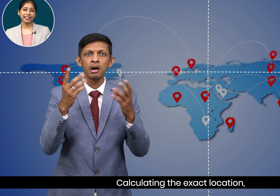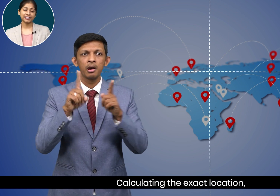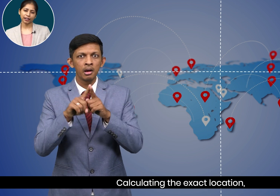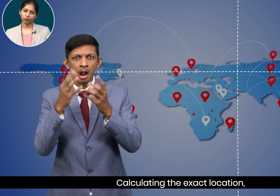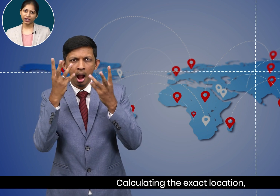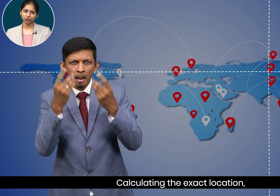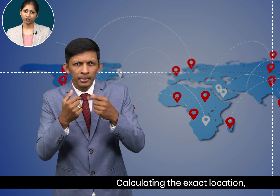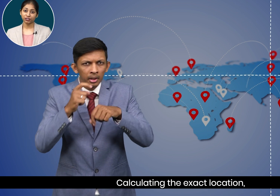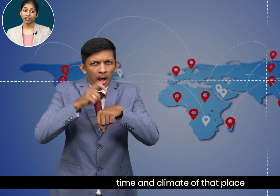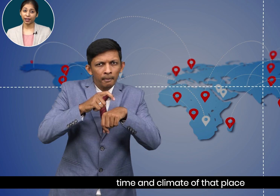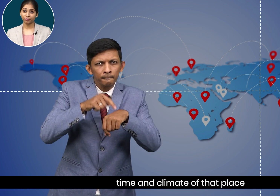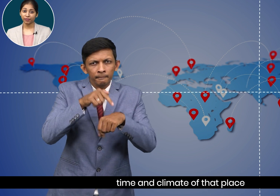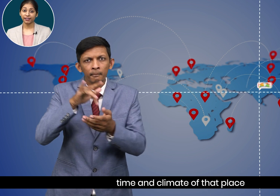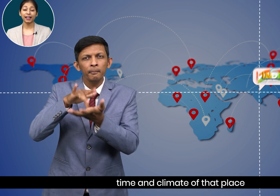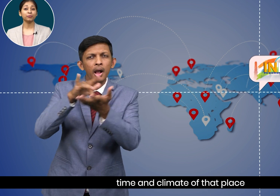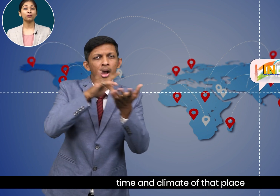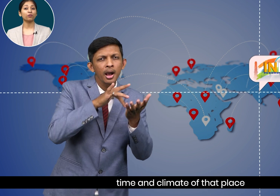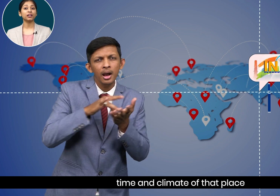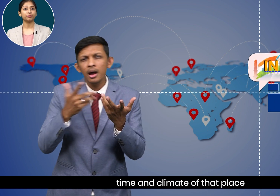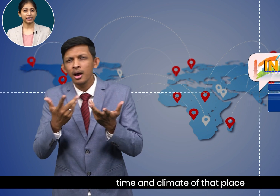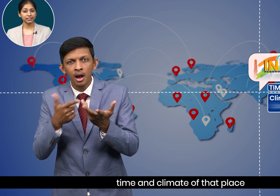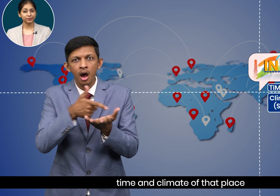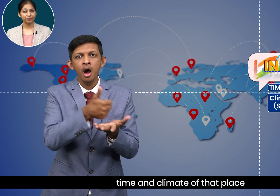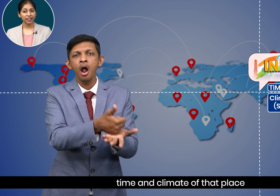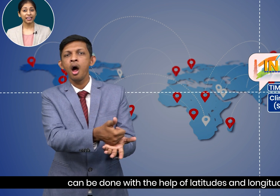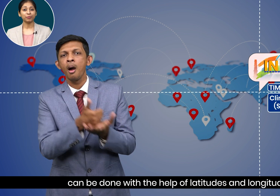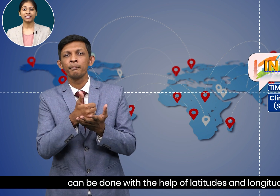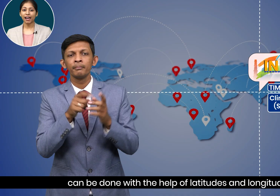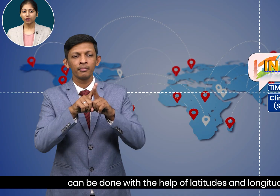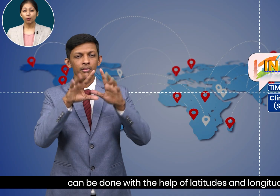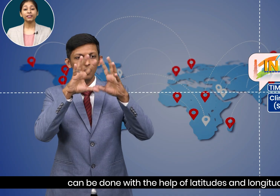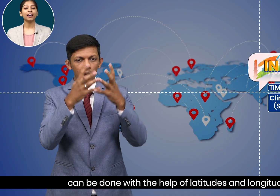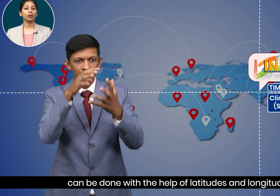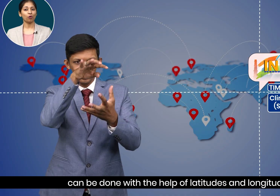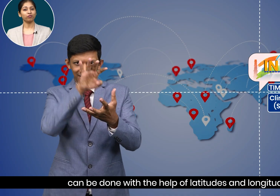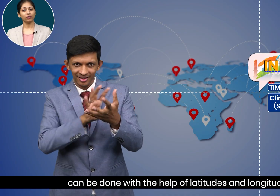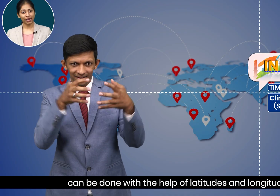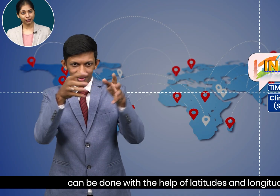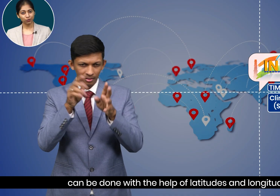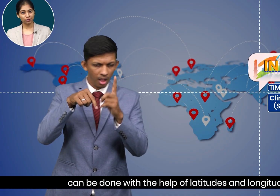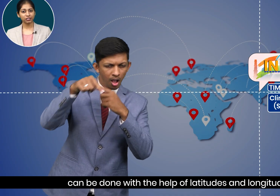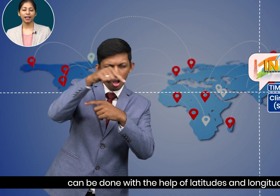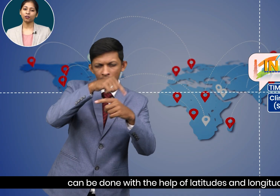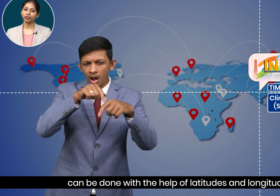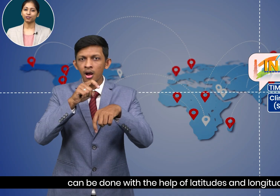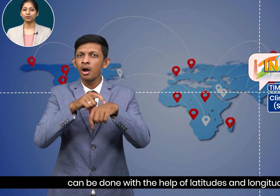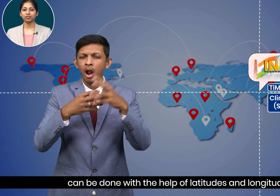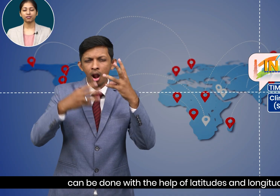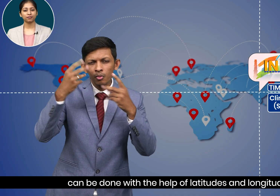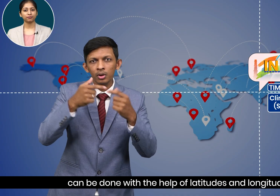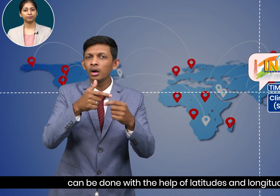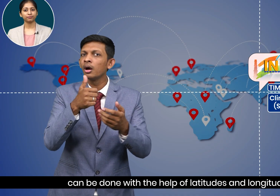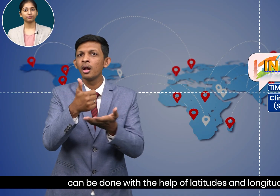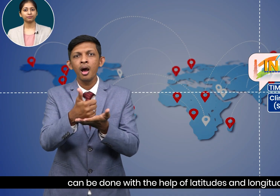Calculating the exact location, time, and climate of that place can be done with the help of latitudes and